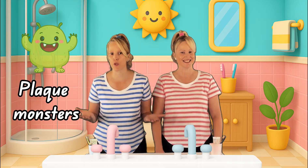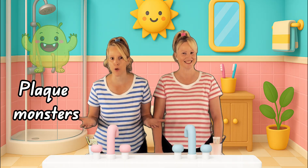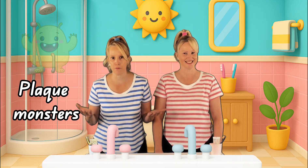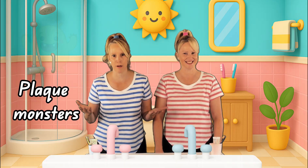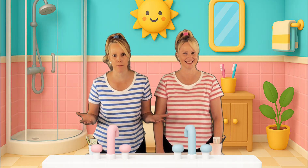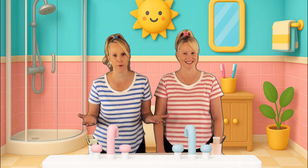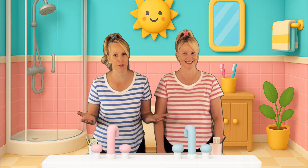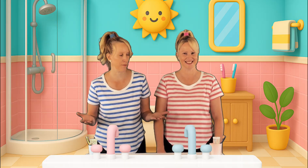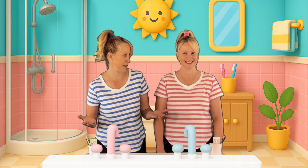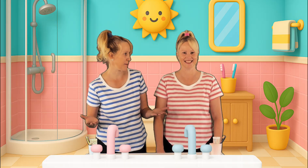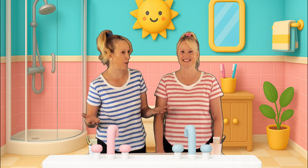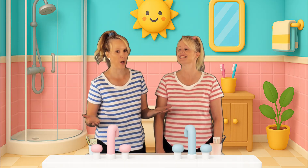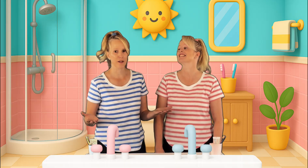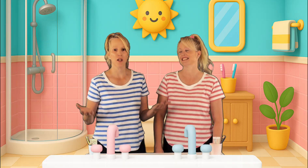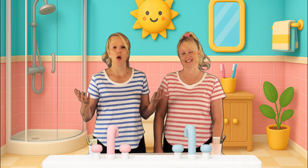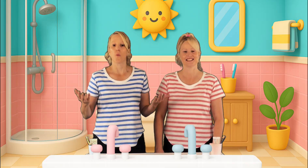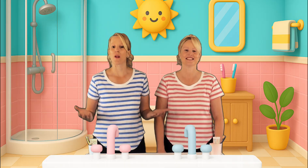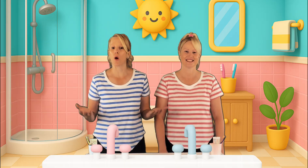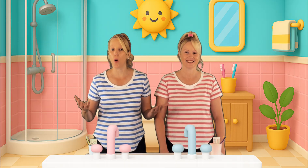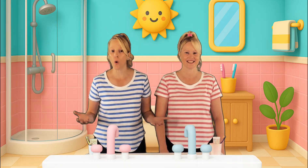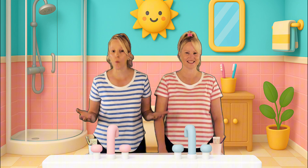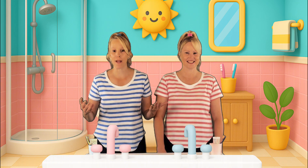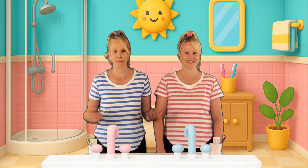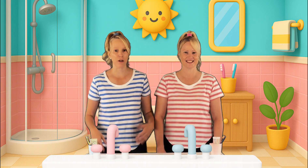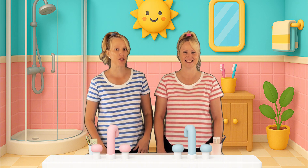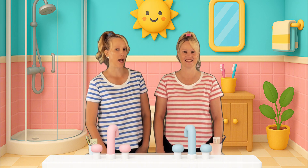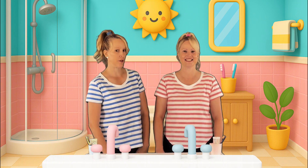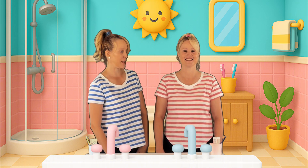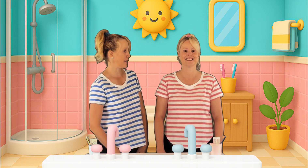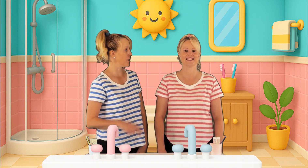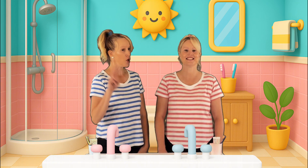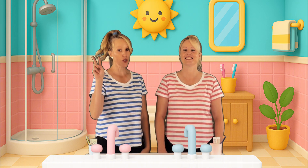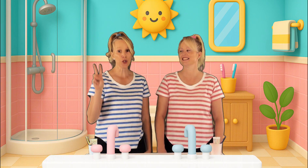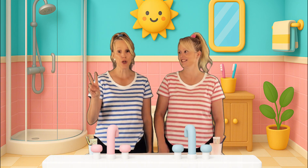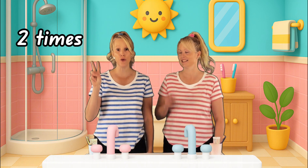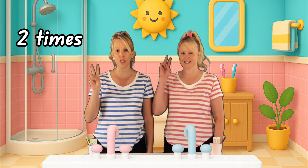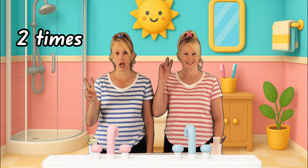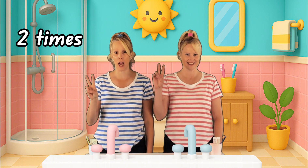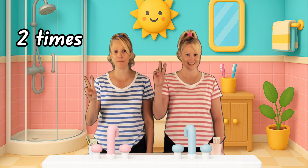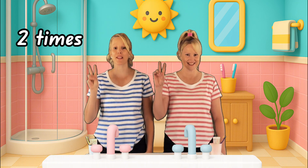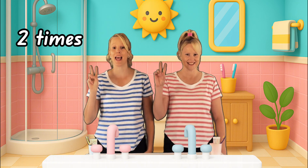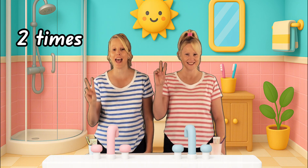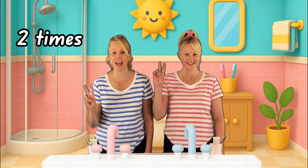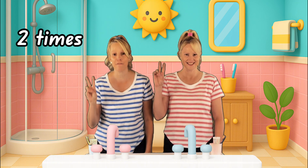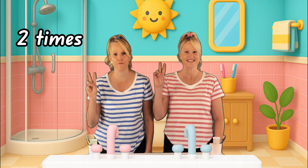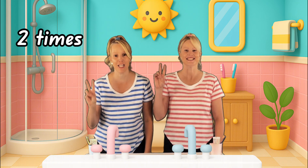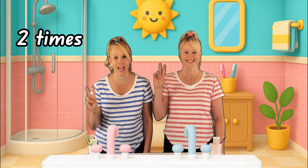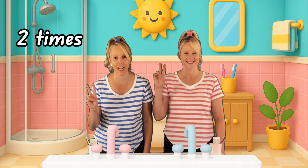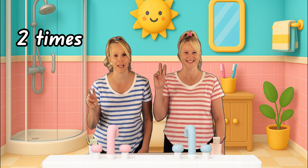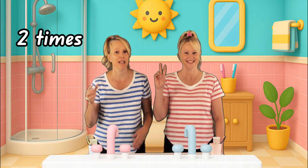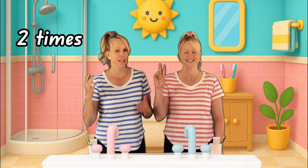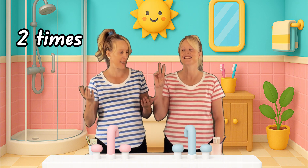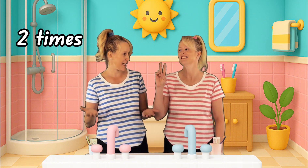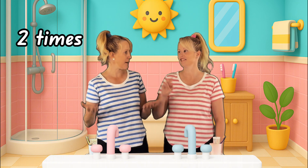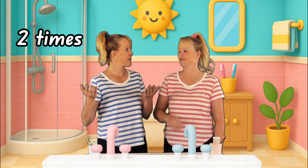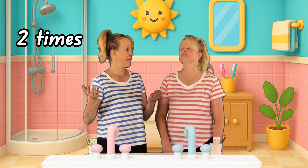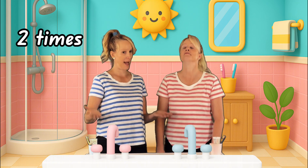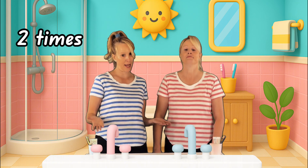super important, Miss P1. We always brush our teeth 2 times every day to keep them